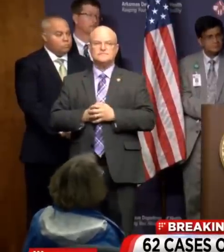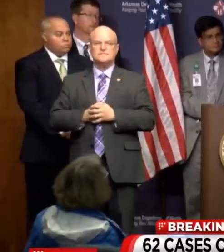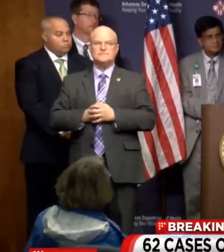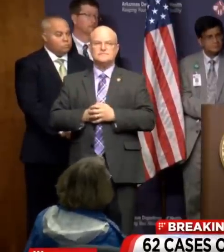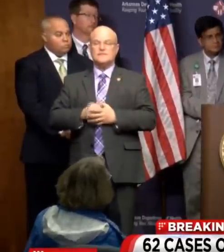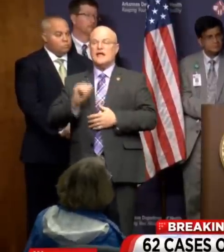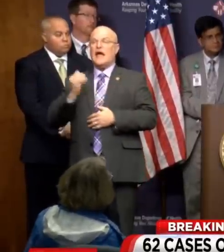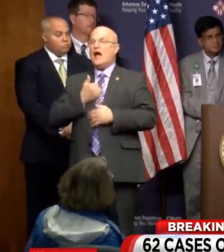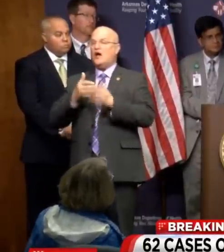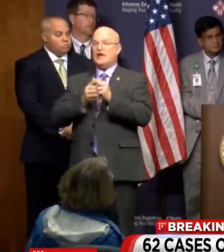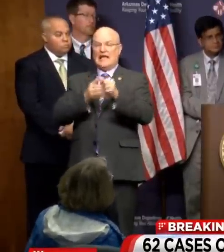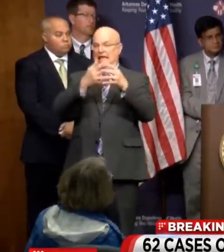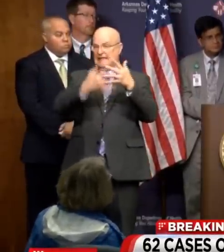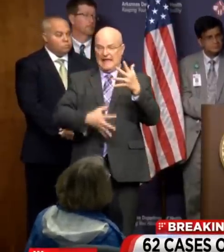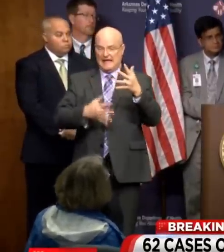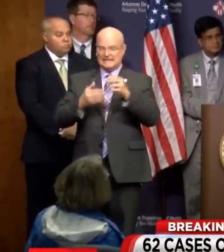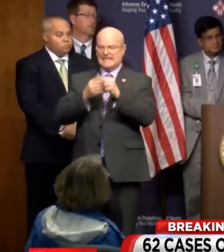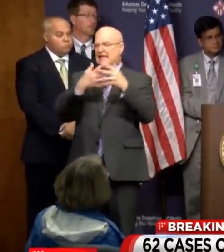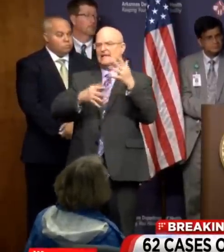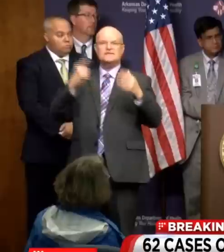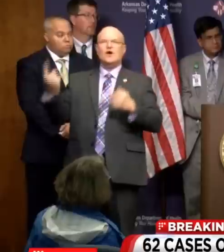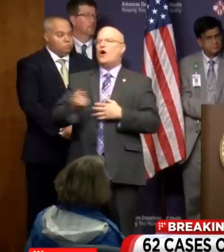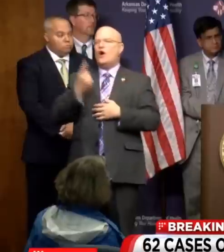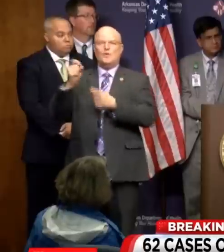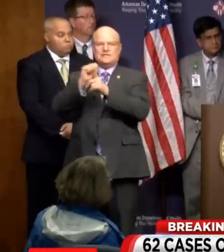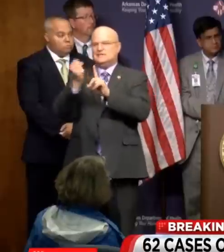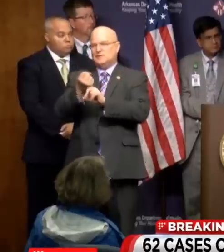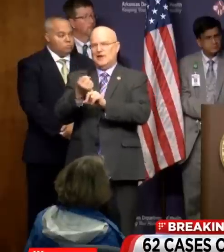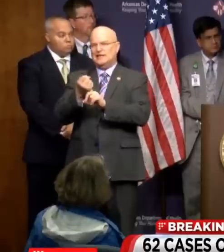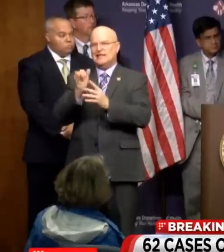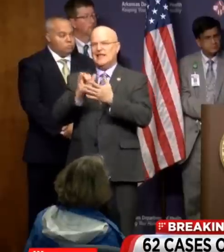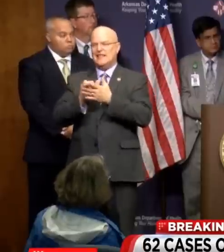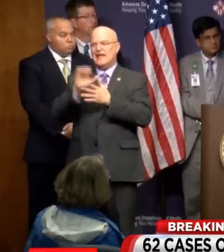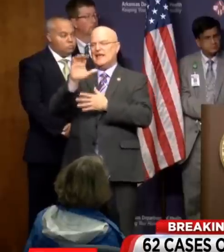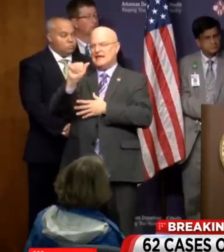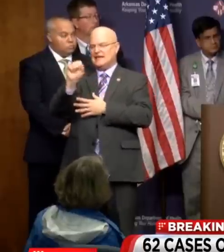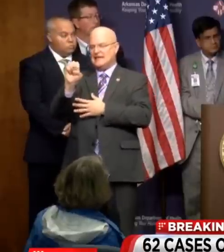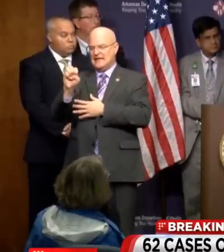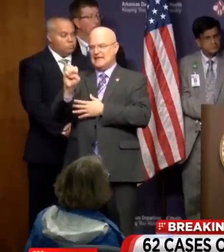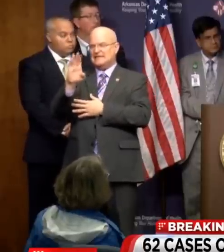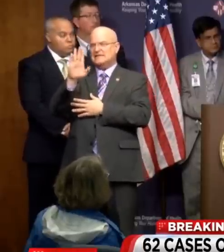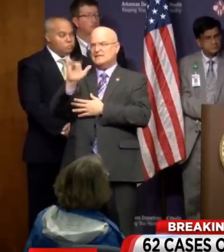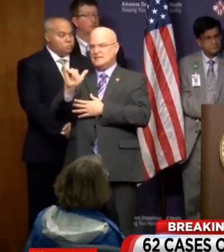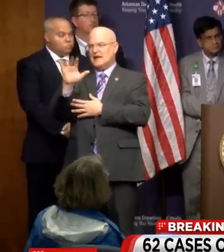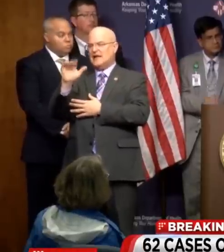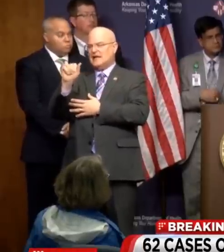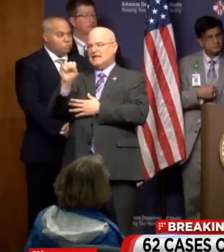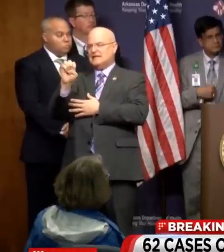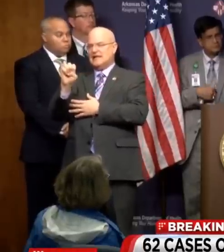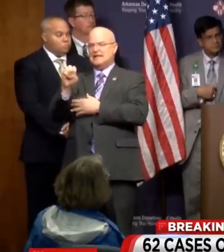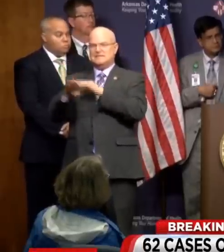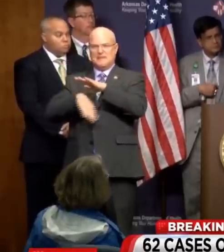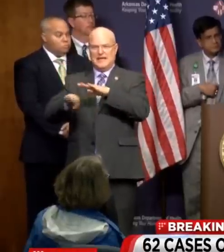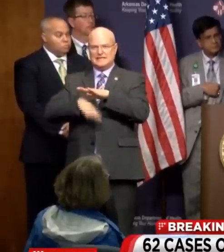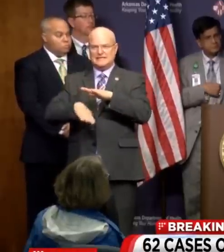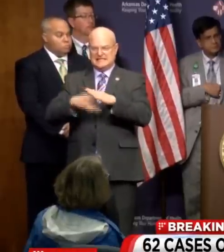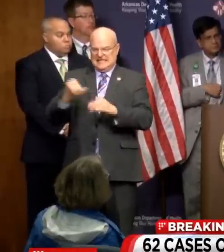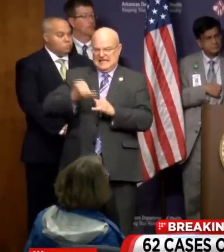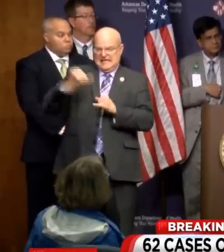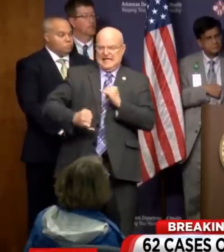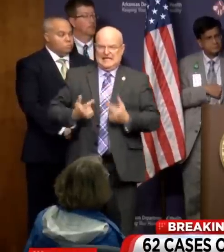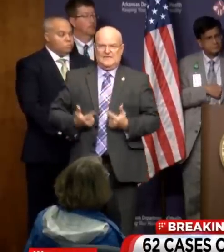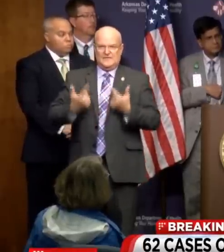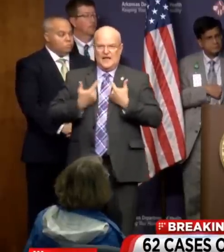Our guidelines are guidelines, and there are always situations in which, on a case-by-case basis, you know, for instance, end-of-life